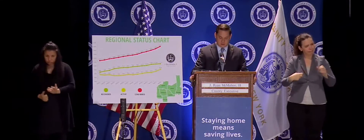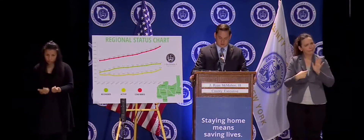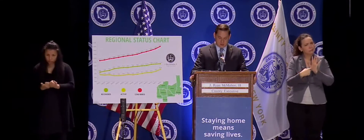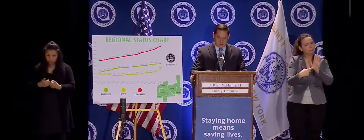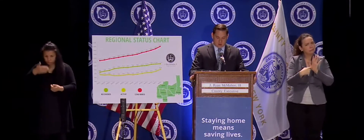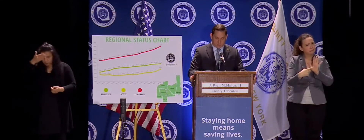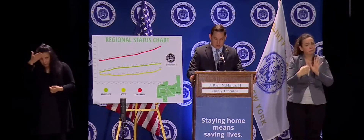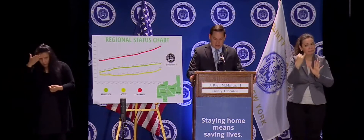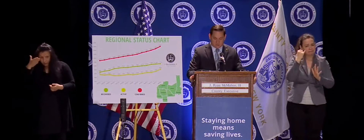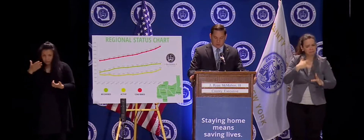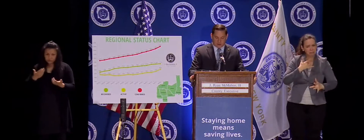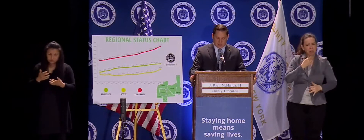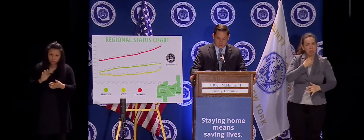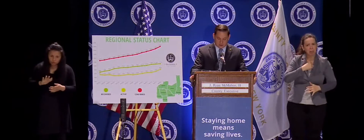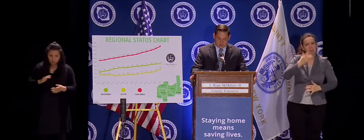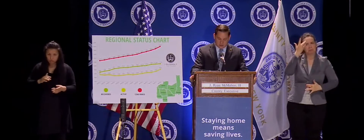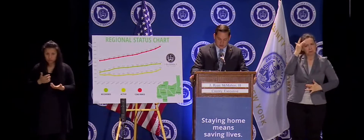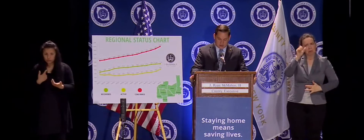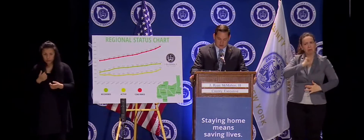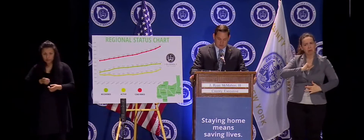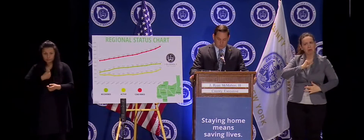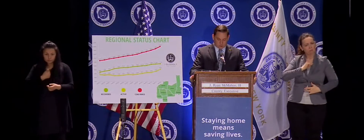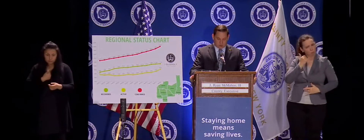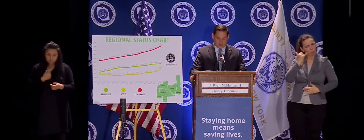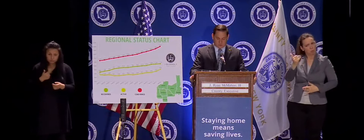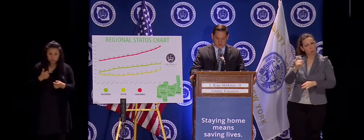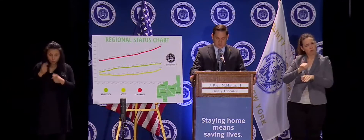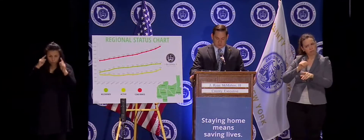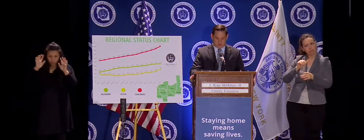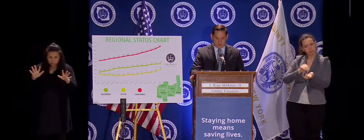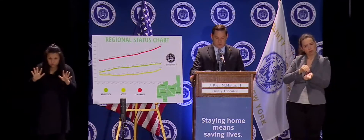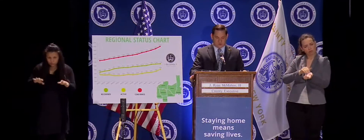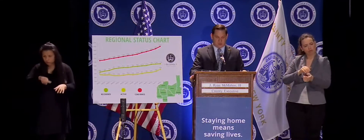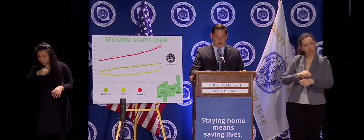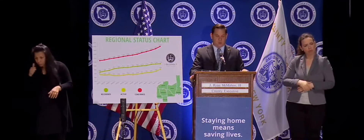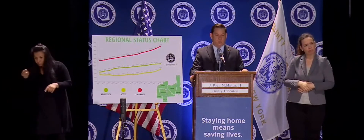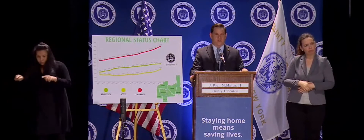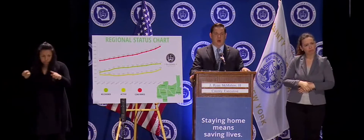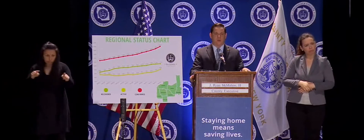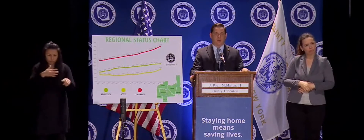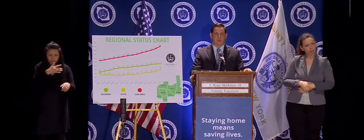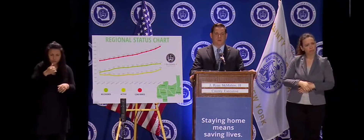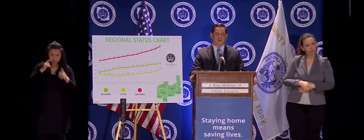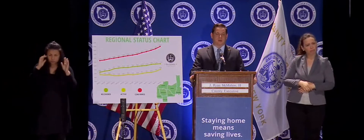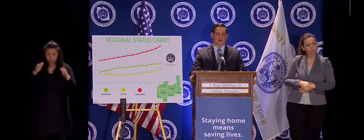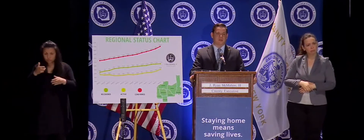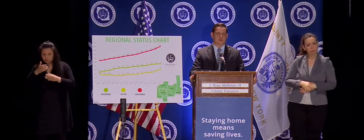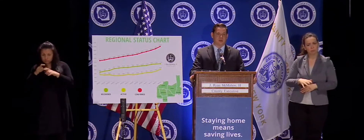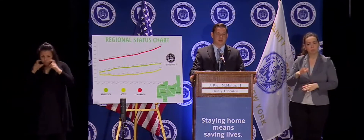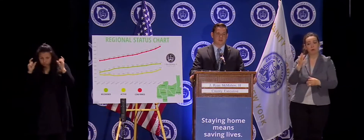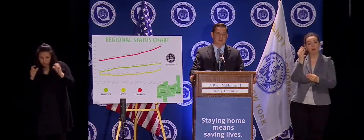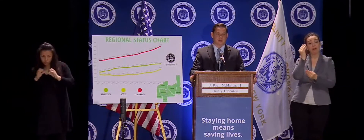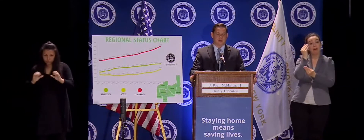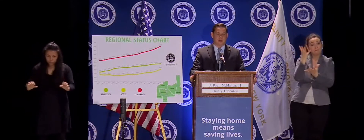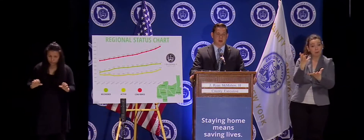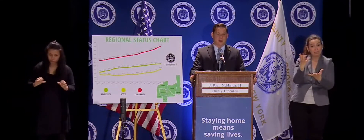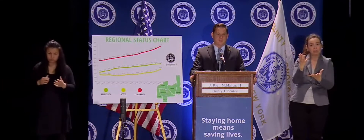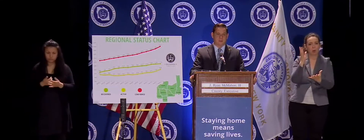to this. And we're going to have more data on more trends we're seeing with community spread, and we're going to talk more about that over the next few